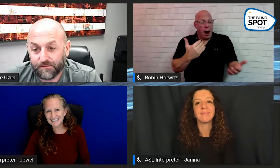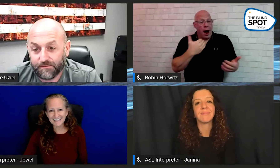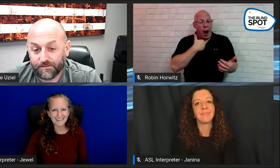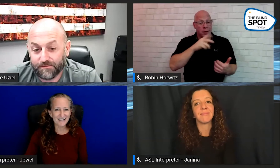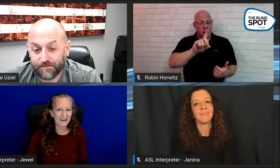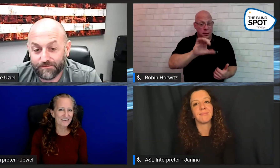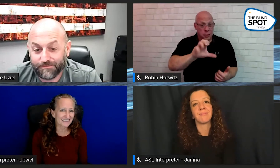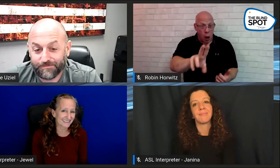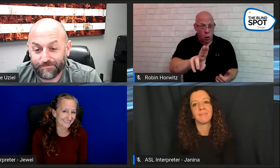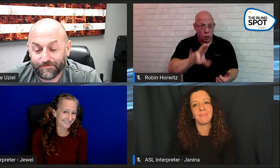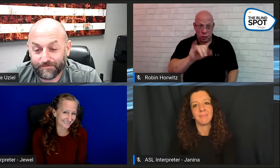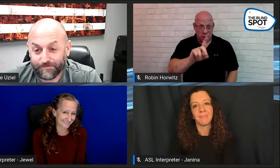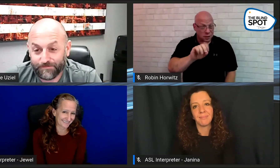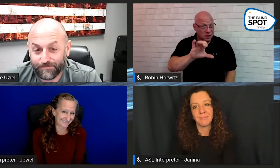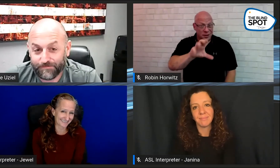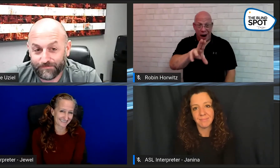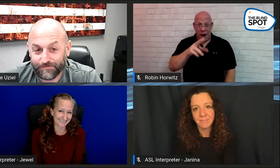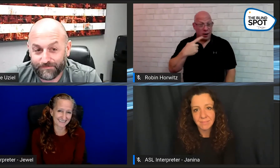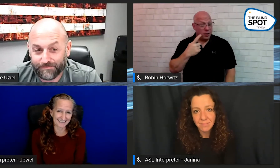Tesla, you know,